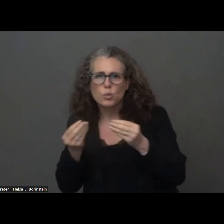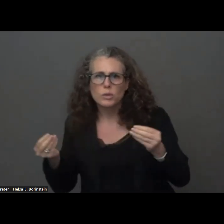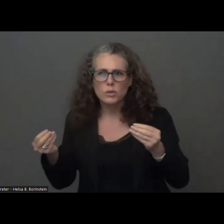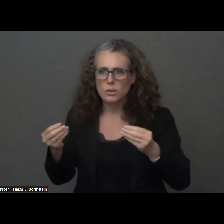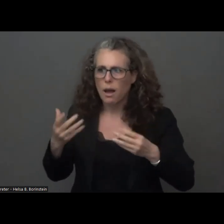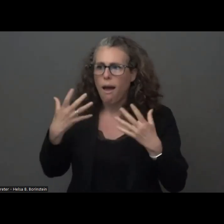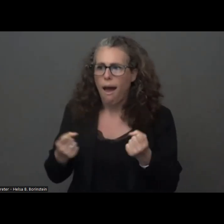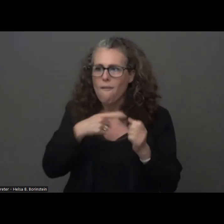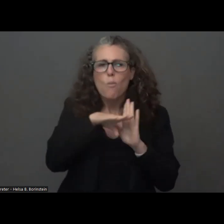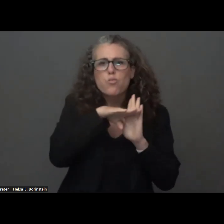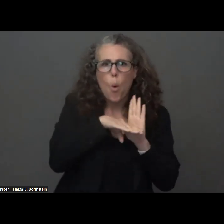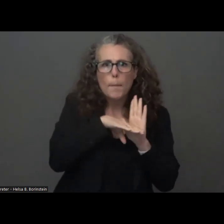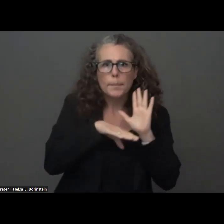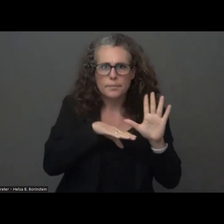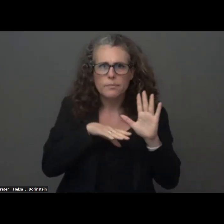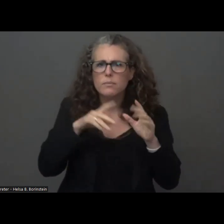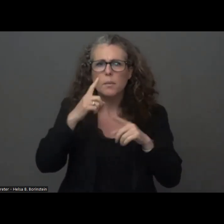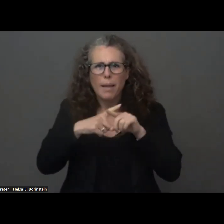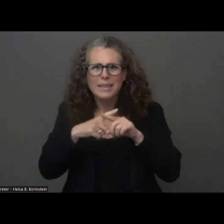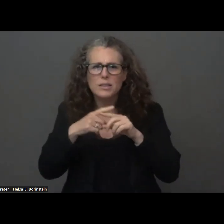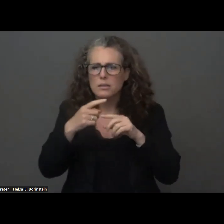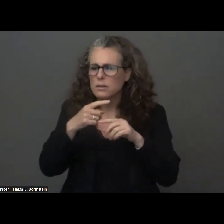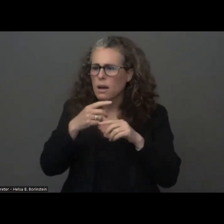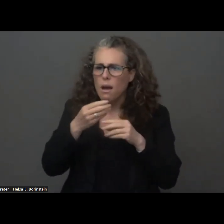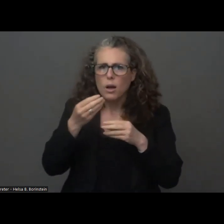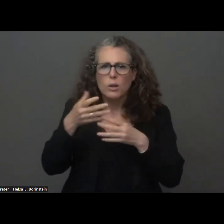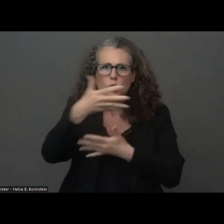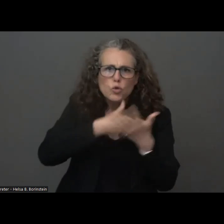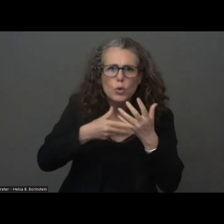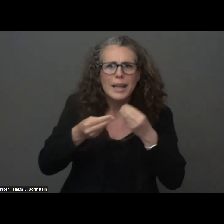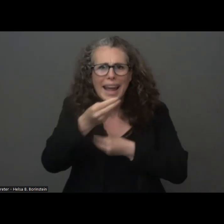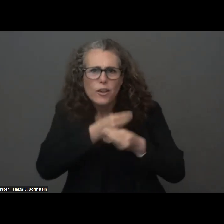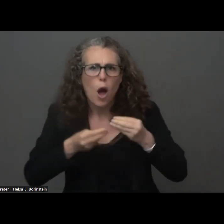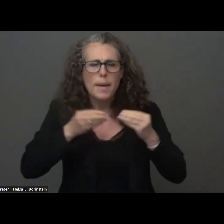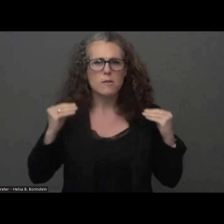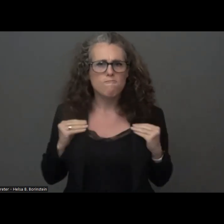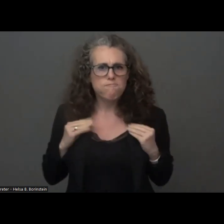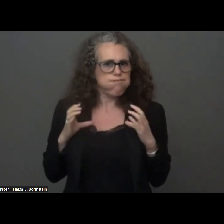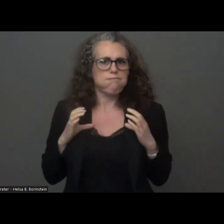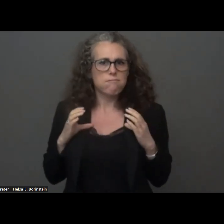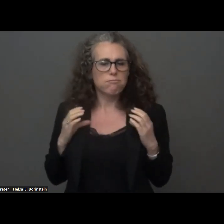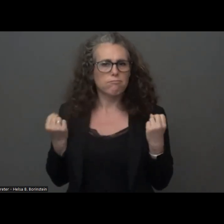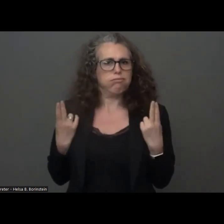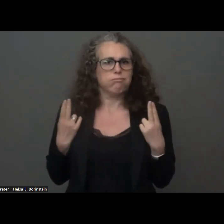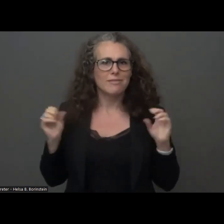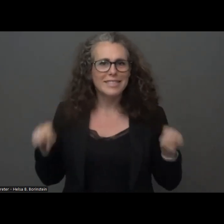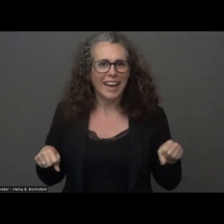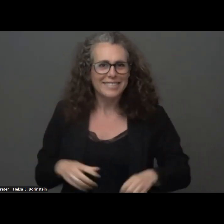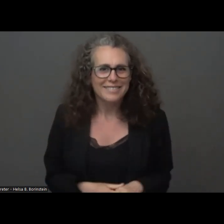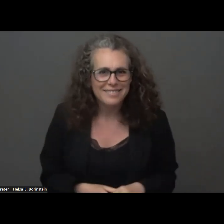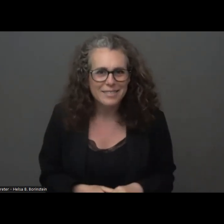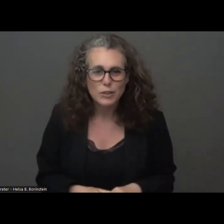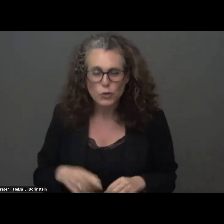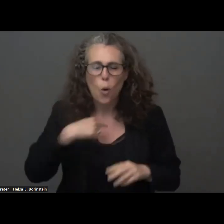programs, and building social, economic, and environmental resilience. So you see there, we've combined two agendas or